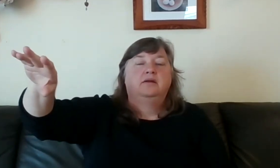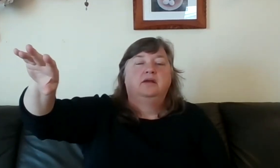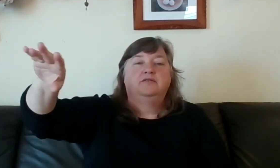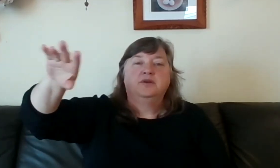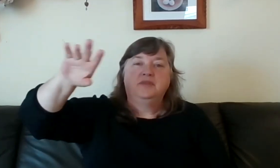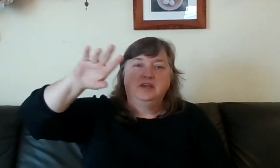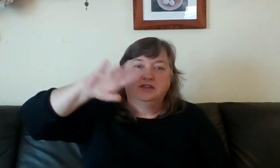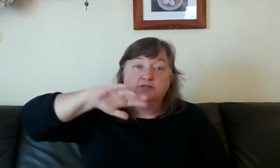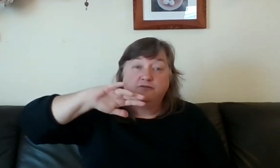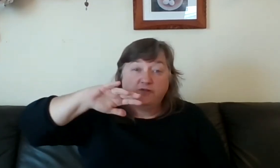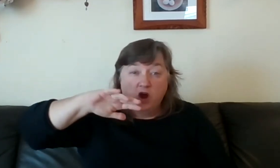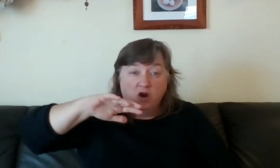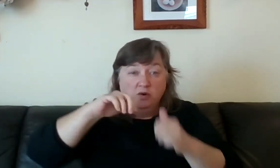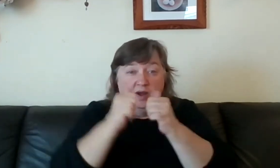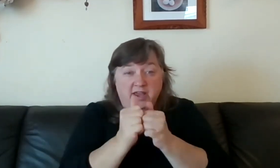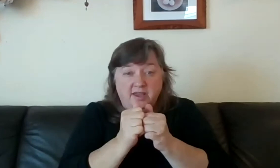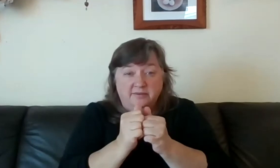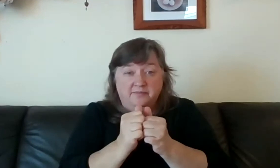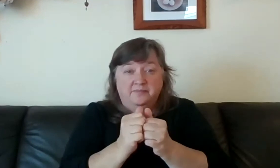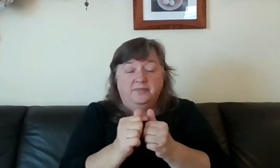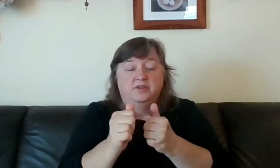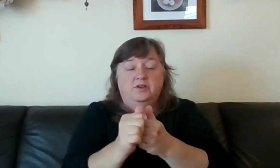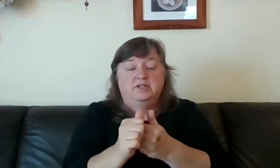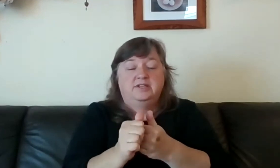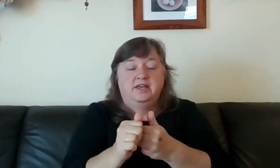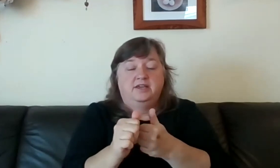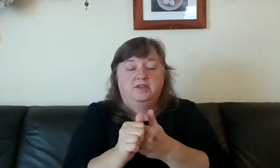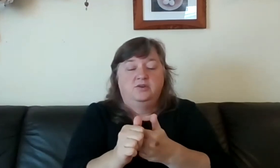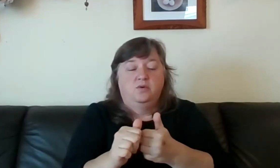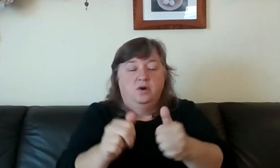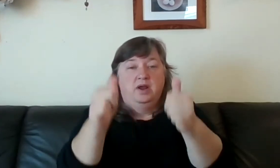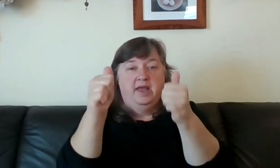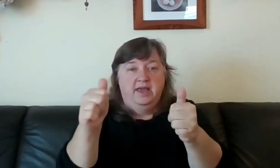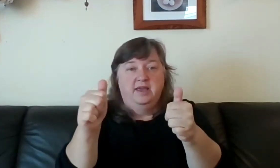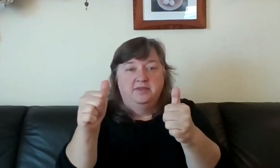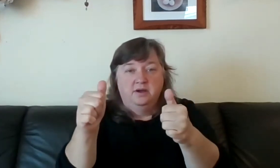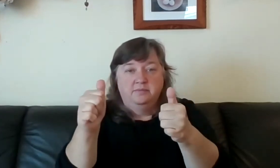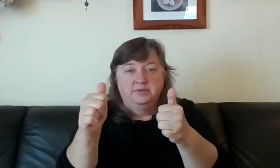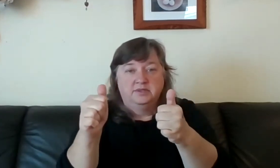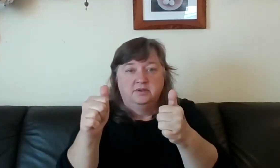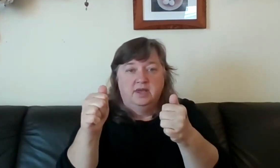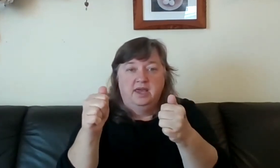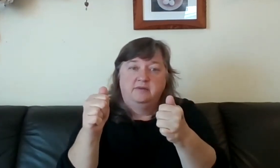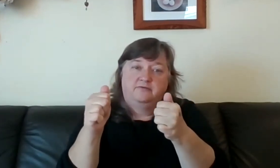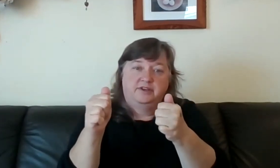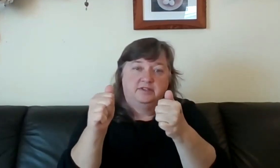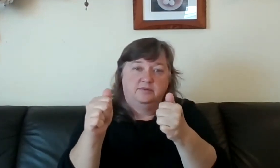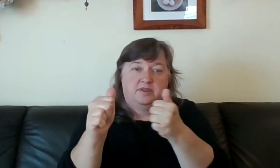If something is far away, you're going to take your A thumbs, A fist with the